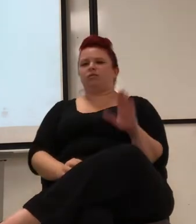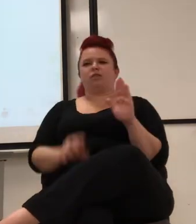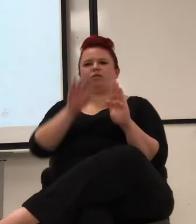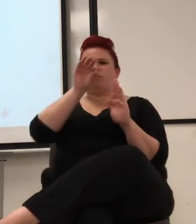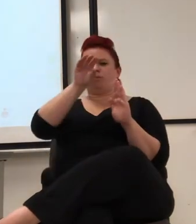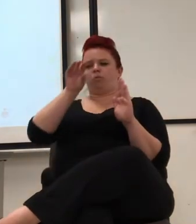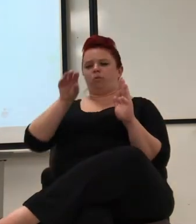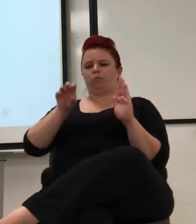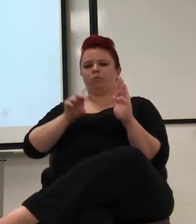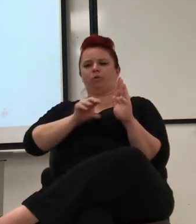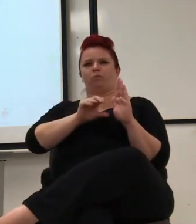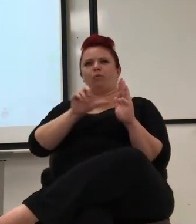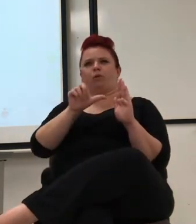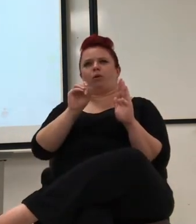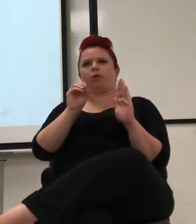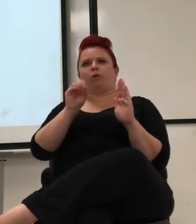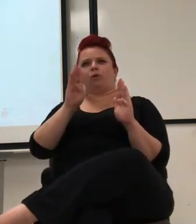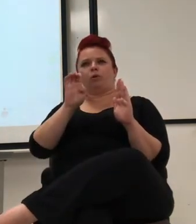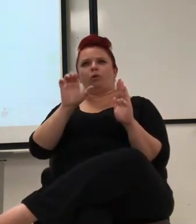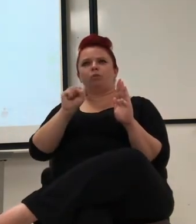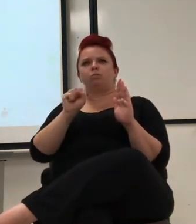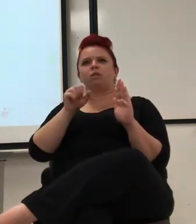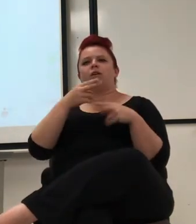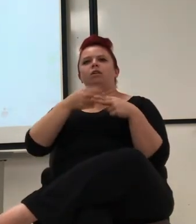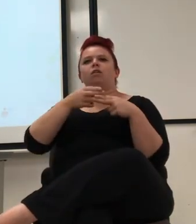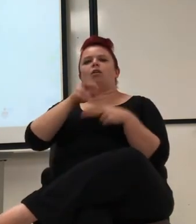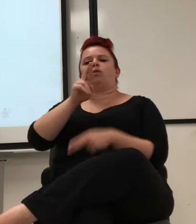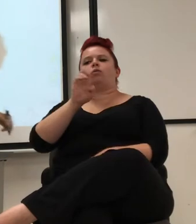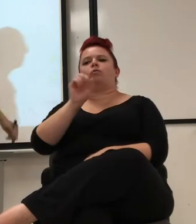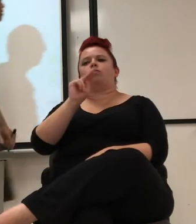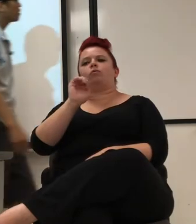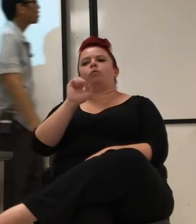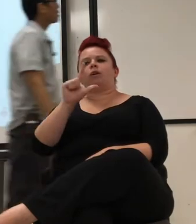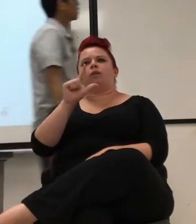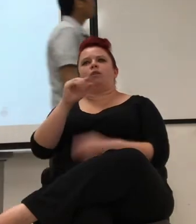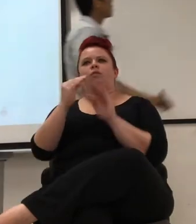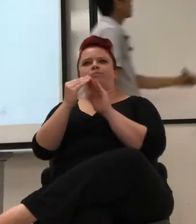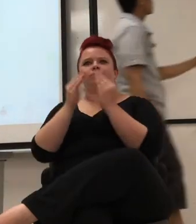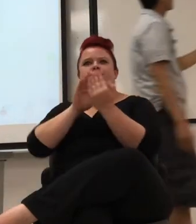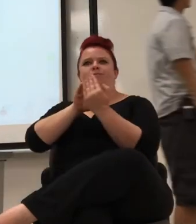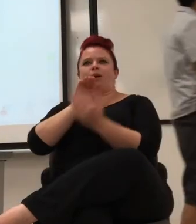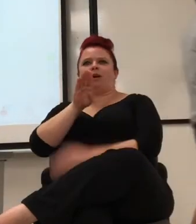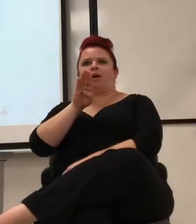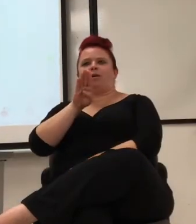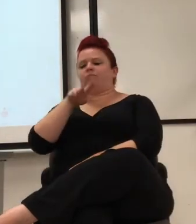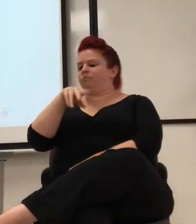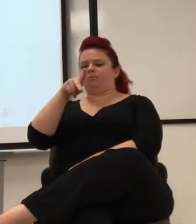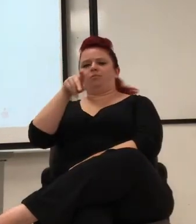lobes. The lobes of the kidney are these renal pyramids. I'll draw a few.